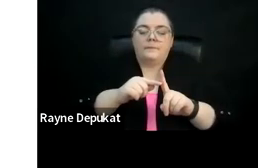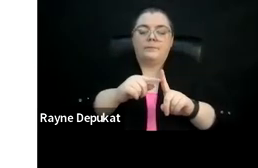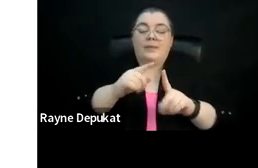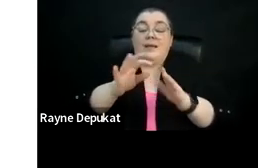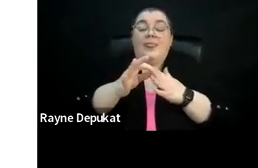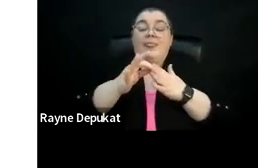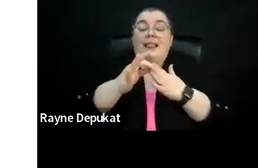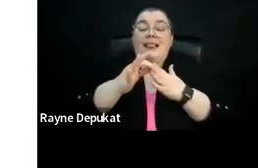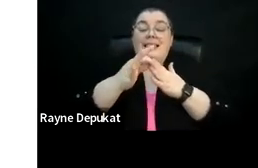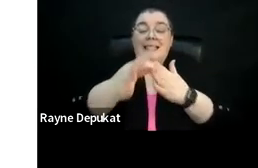I want to go back and clarify.